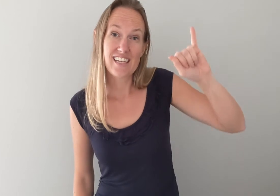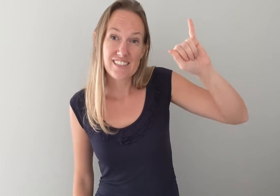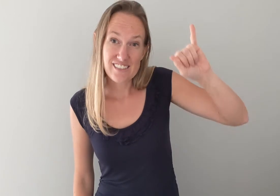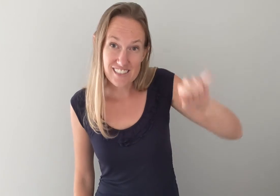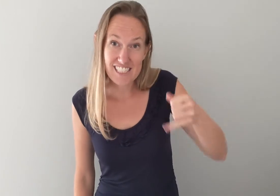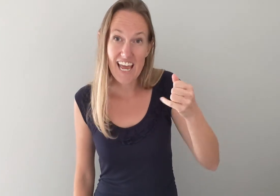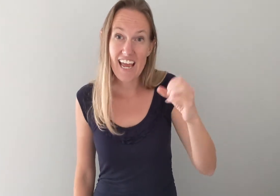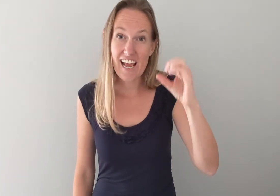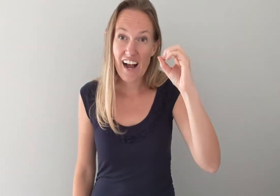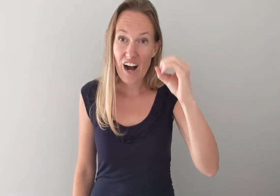so